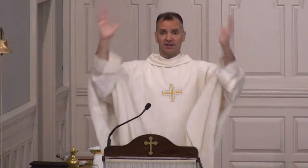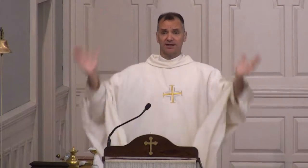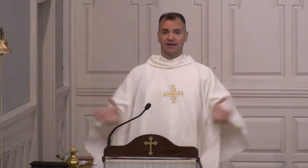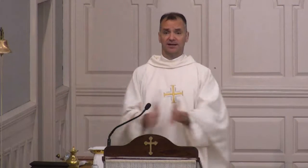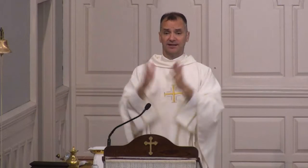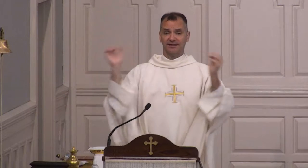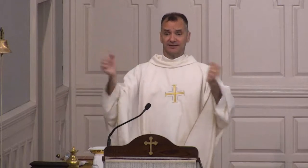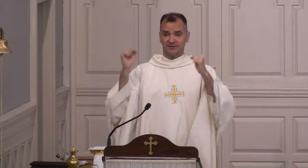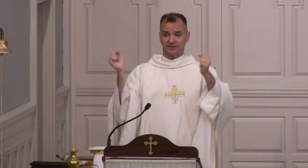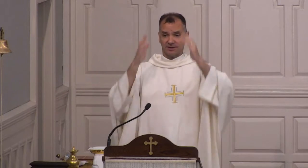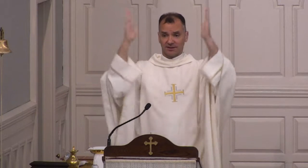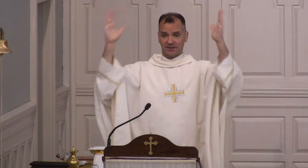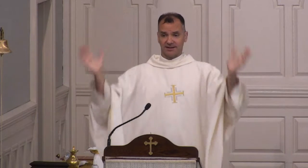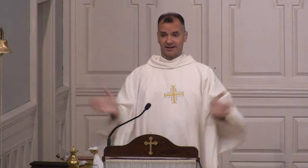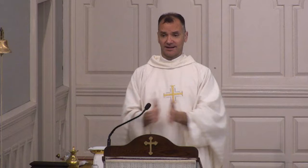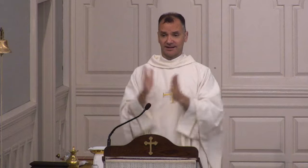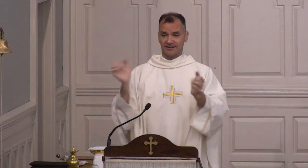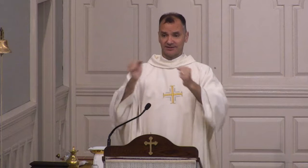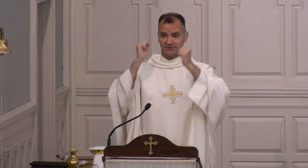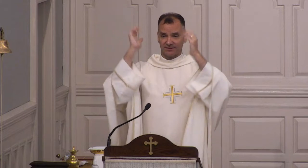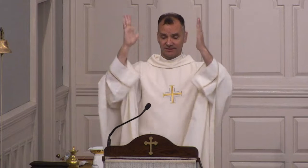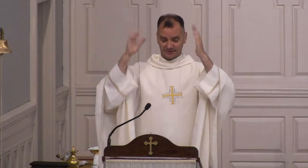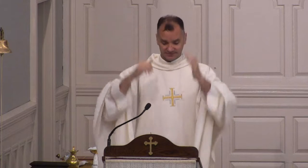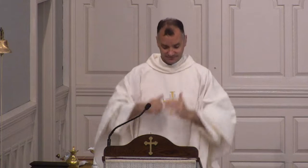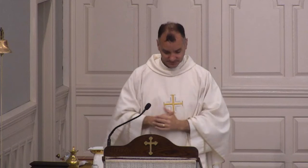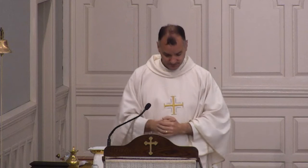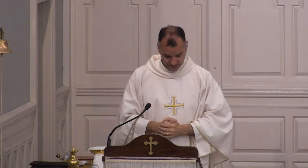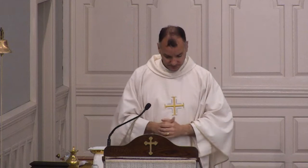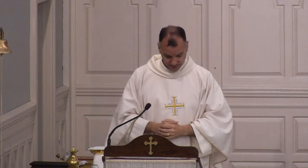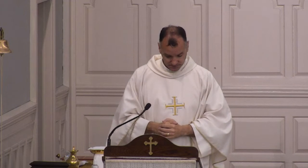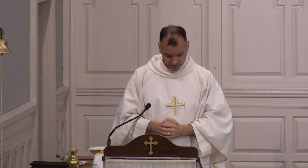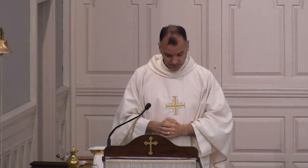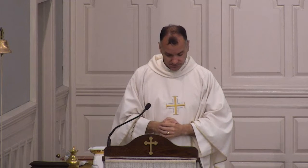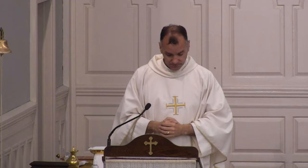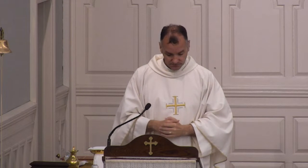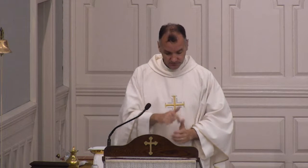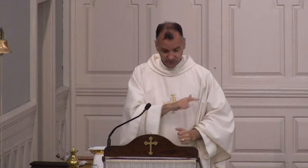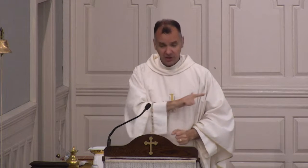Alleluia, alleluia, alleluia.